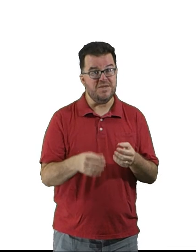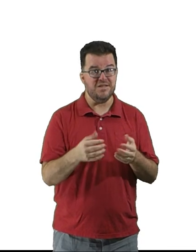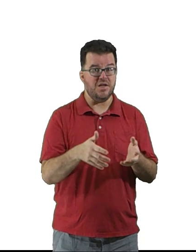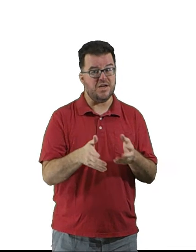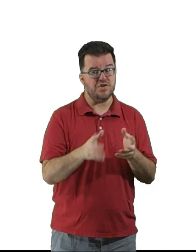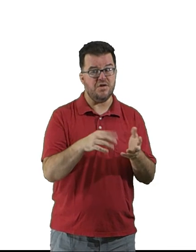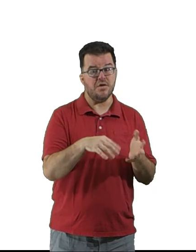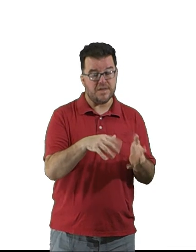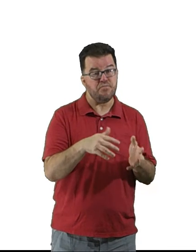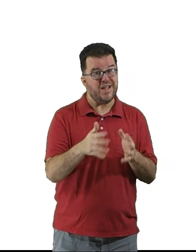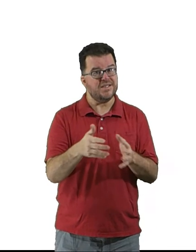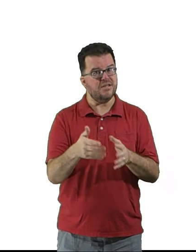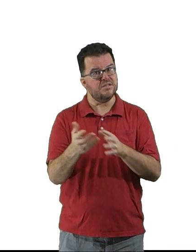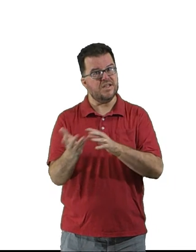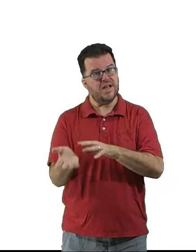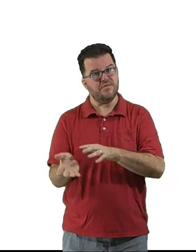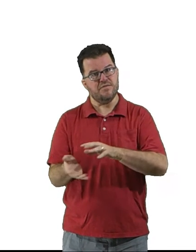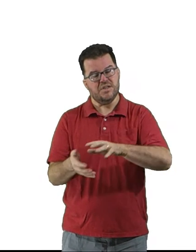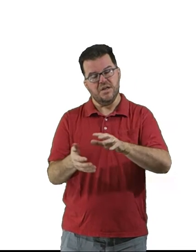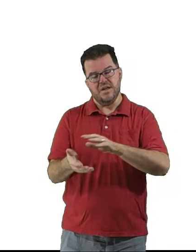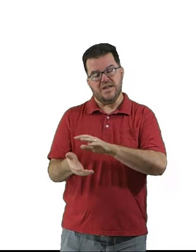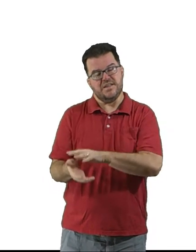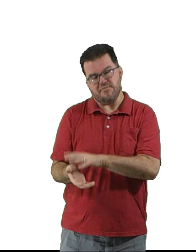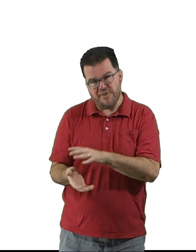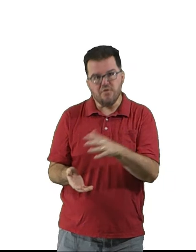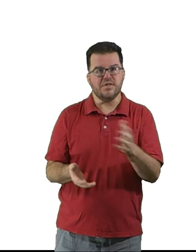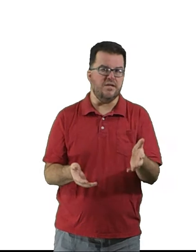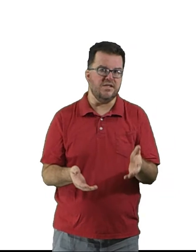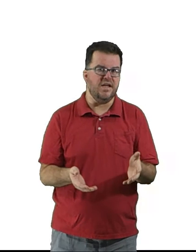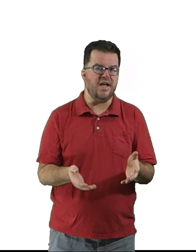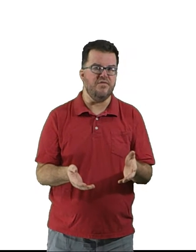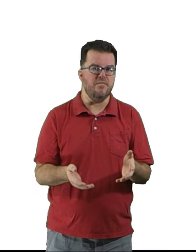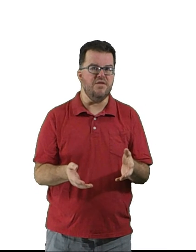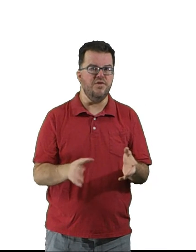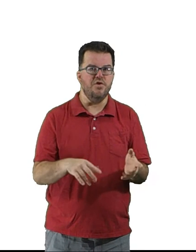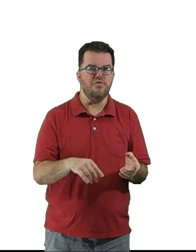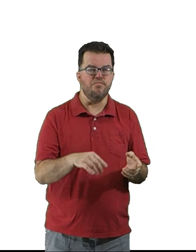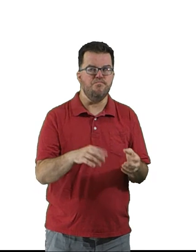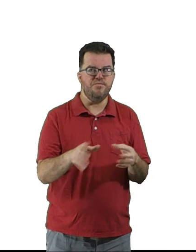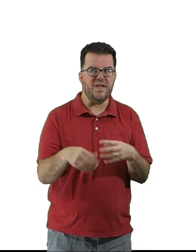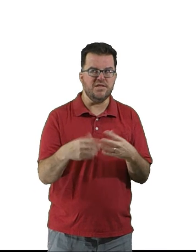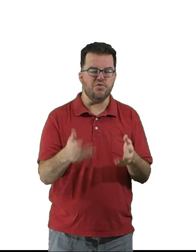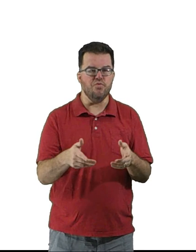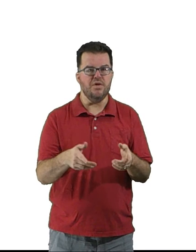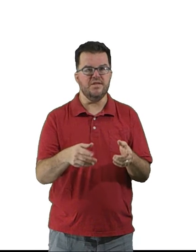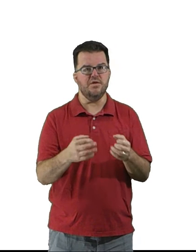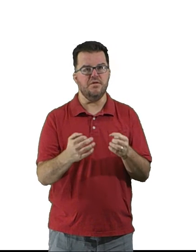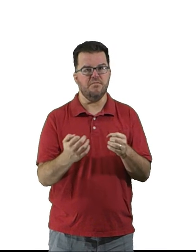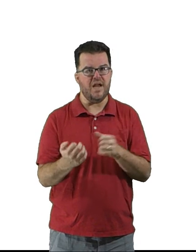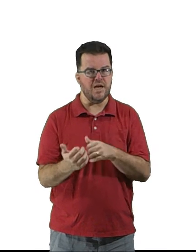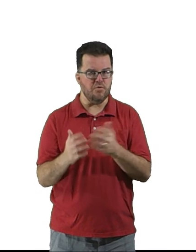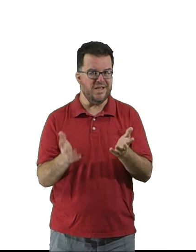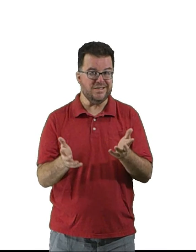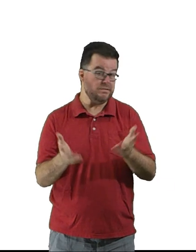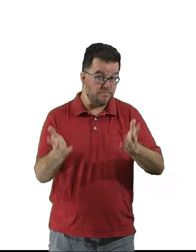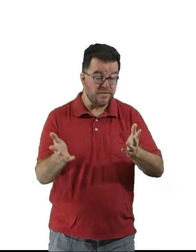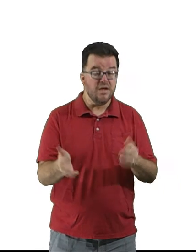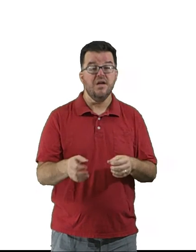means there actually are some plant cells that have them and some fungal cells that have them, even though the basic rule is they're animal-based.